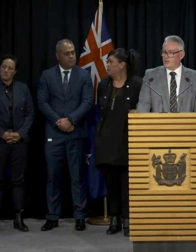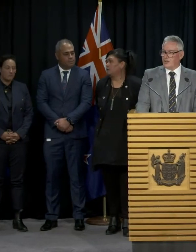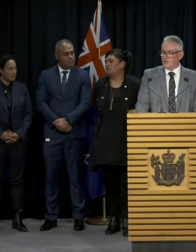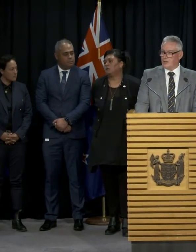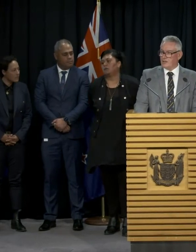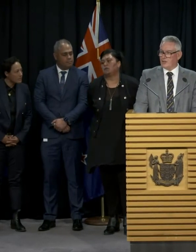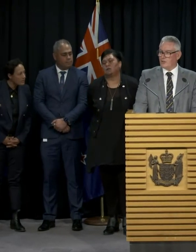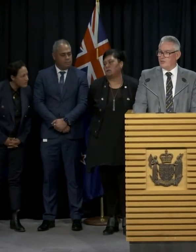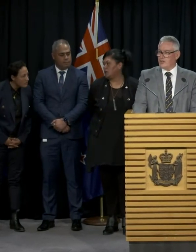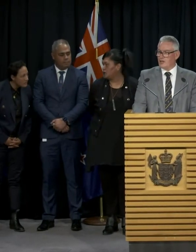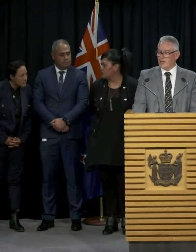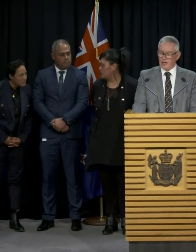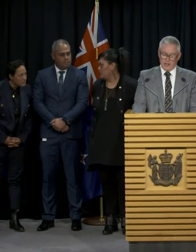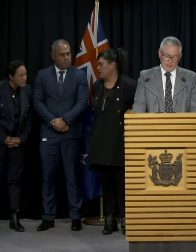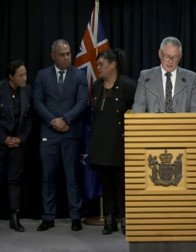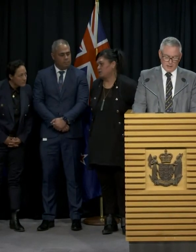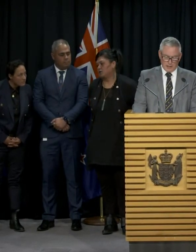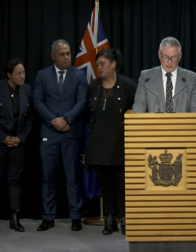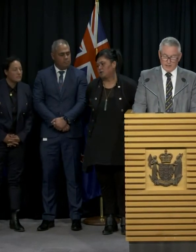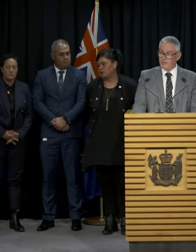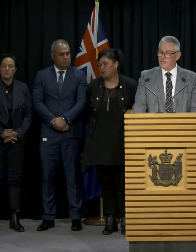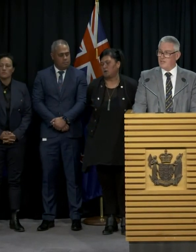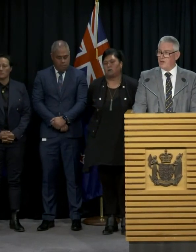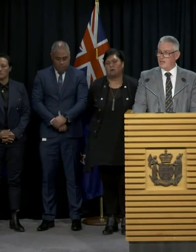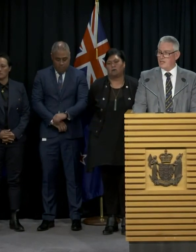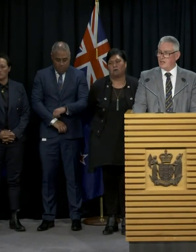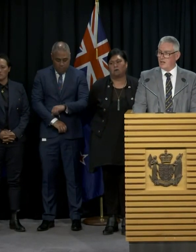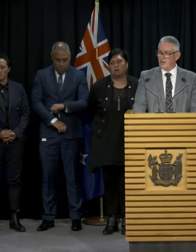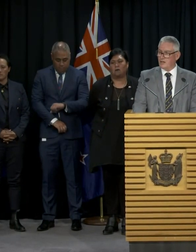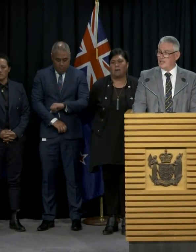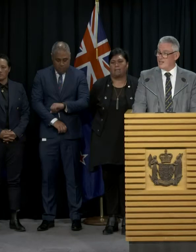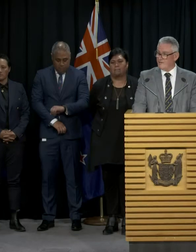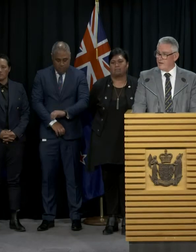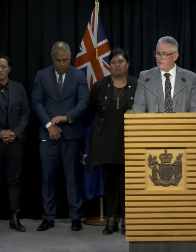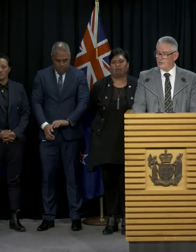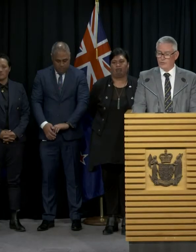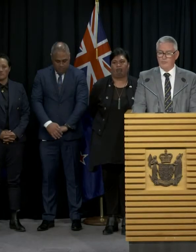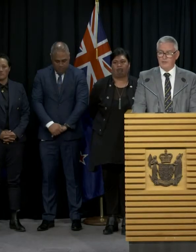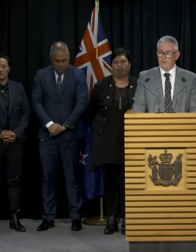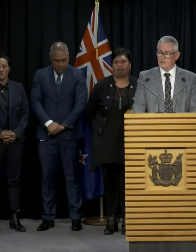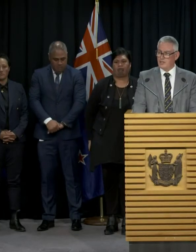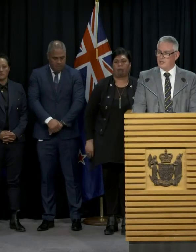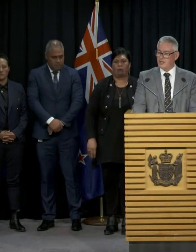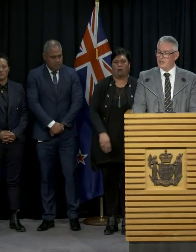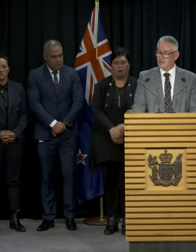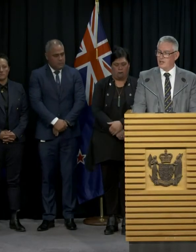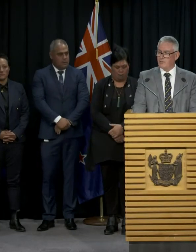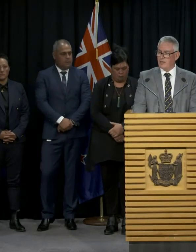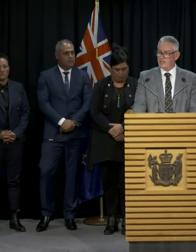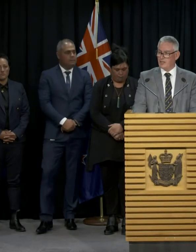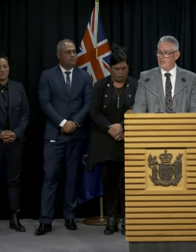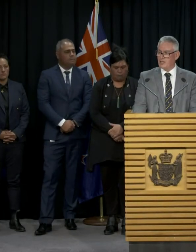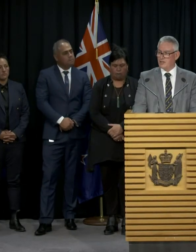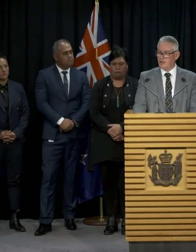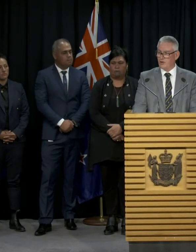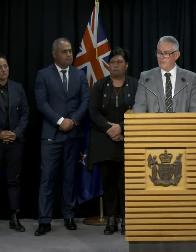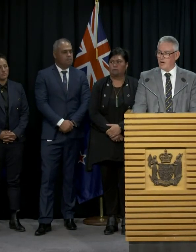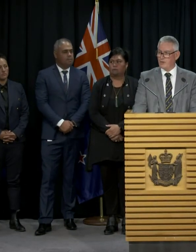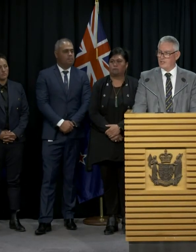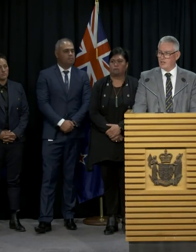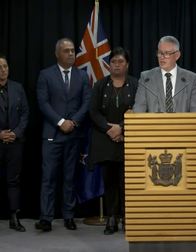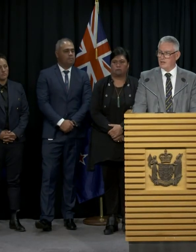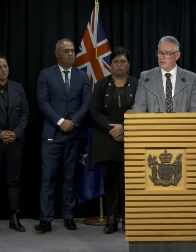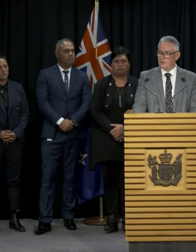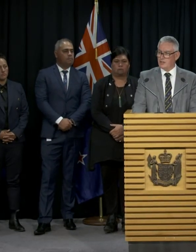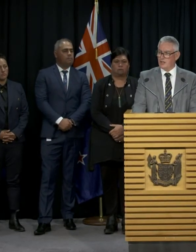tātou te tangohi ana ngā tamariki mai i ngā whānau, tō mātou hia kia mahi tahi ai te ao